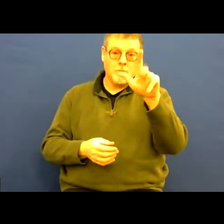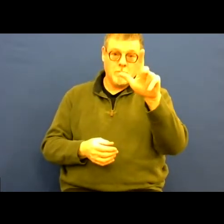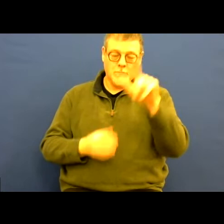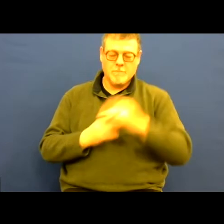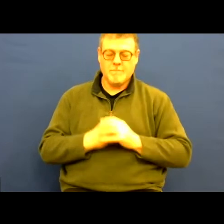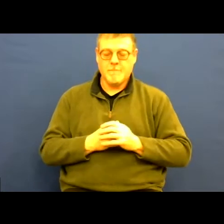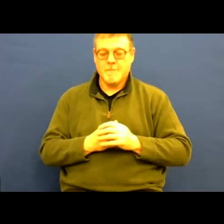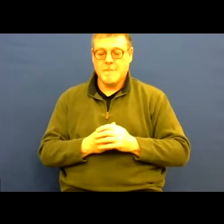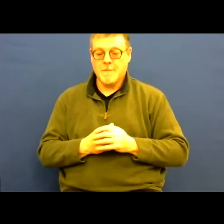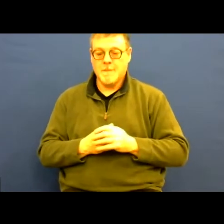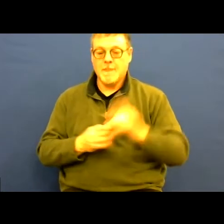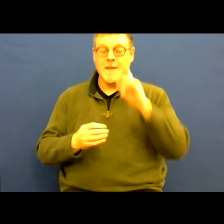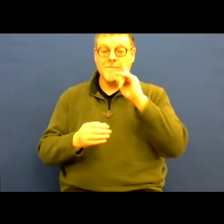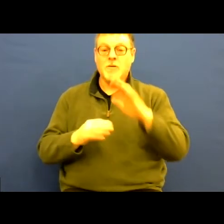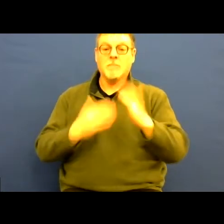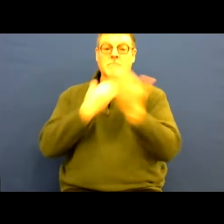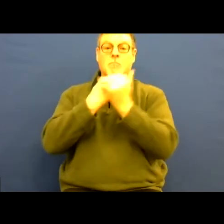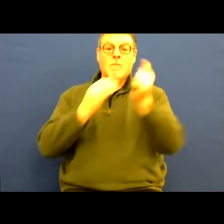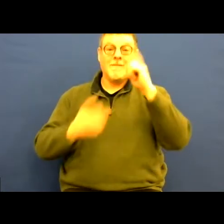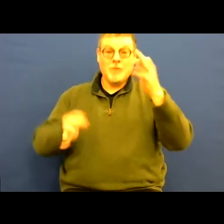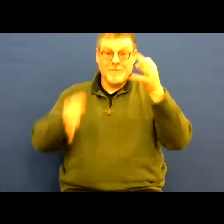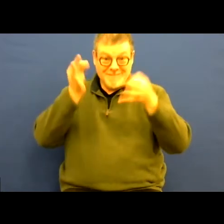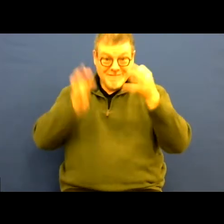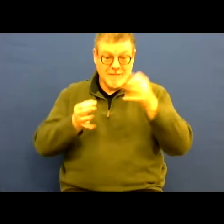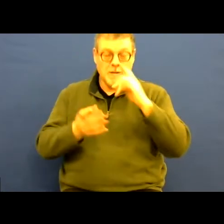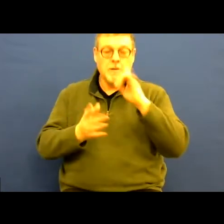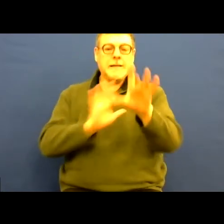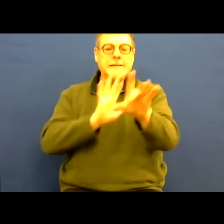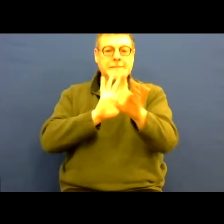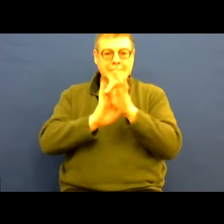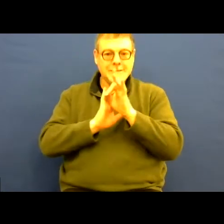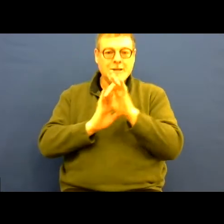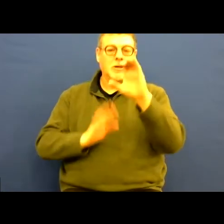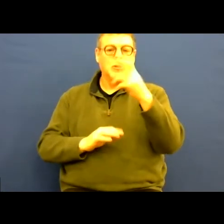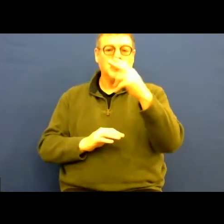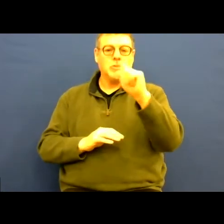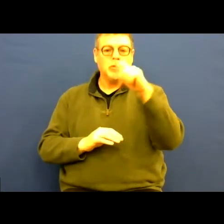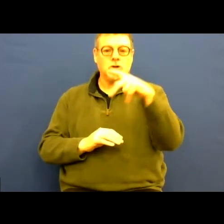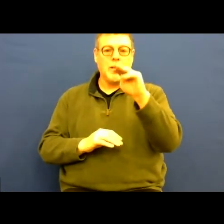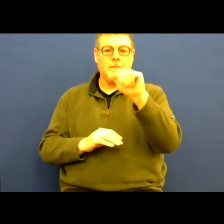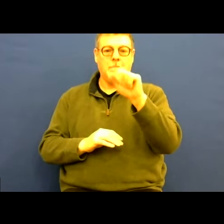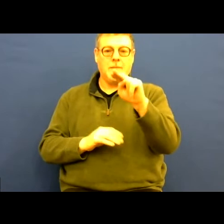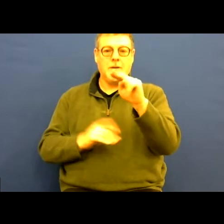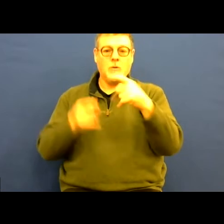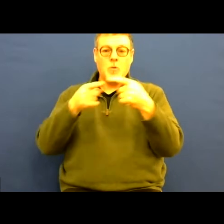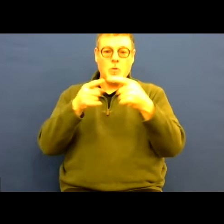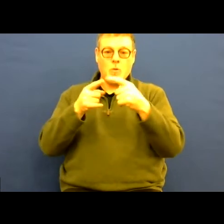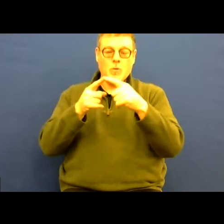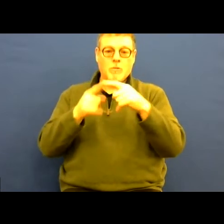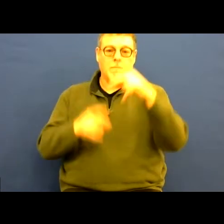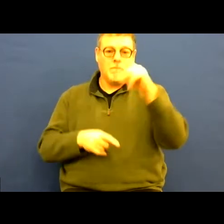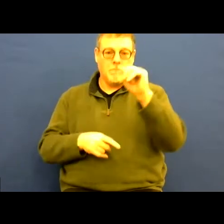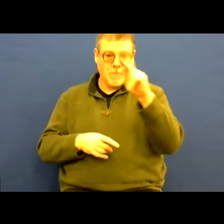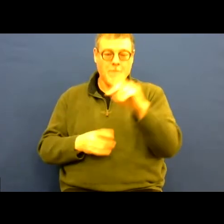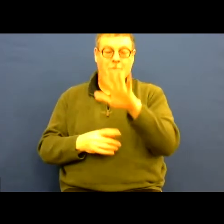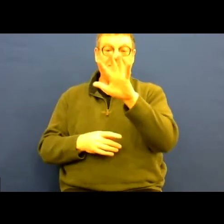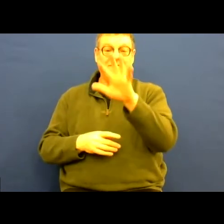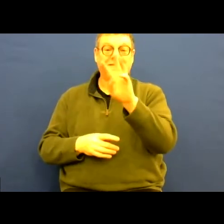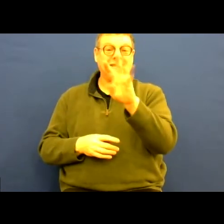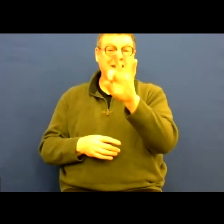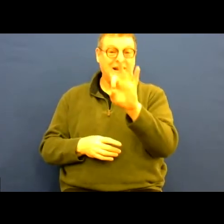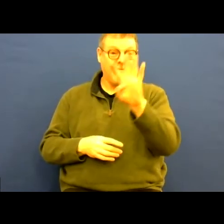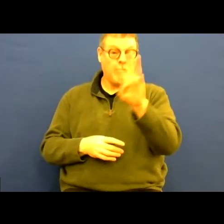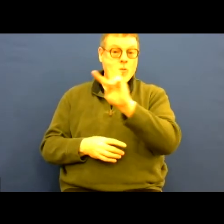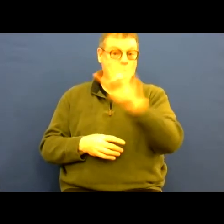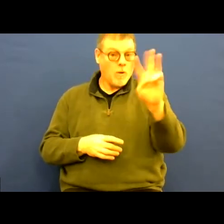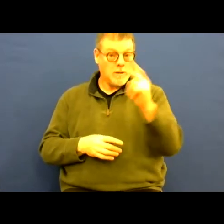4-94/2023 to call for a public hearing to consider designating Chapman's Corner Park at 5694 West Henrietta